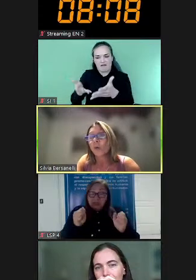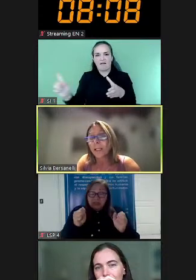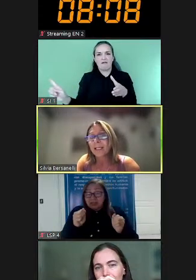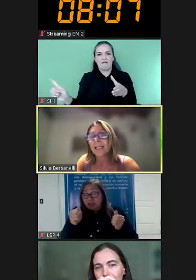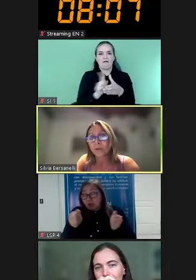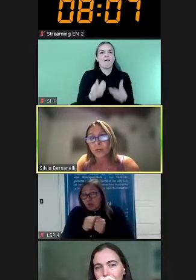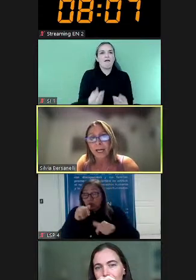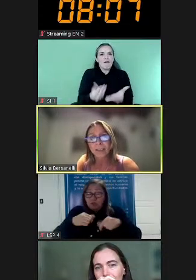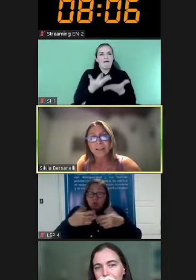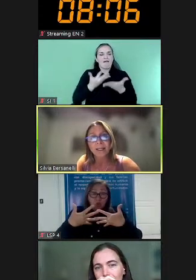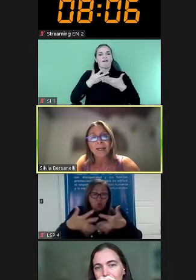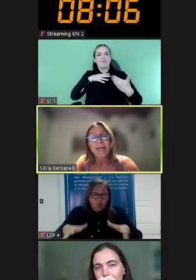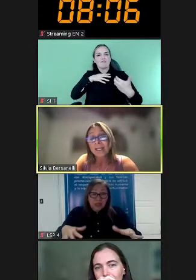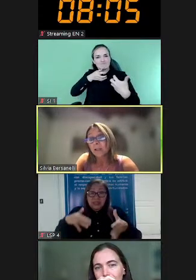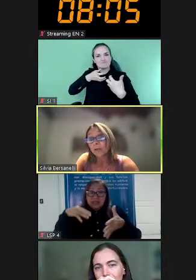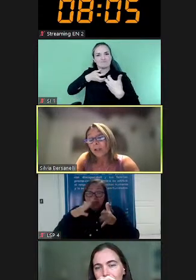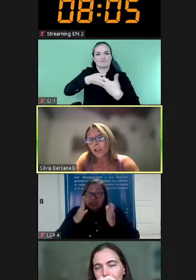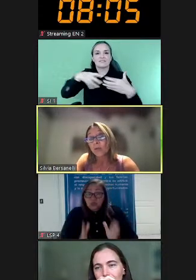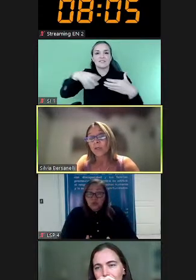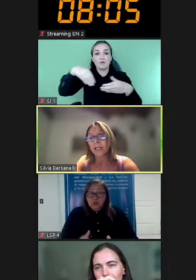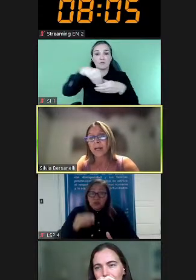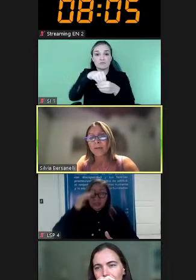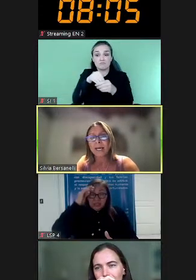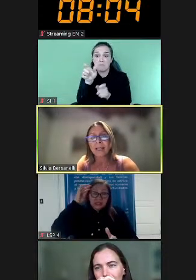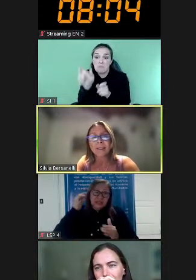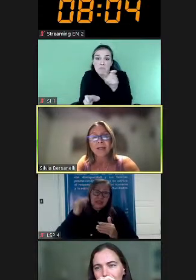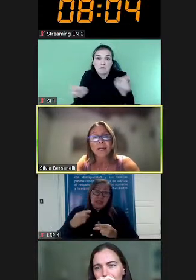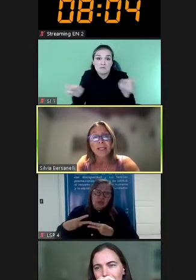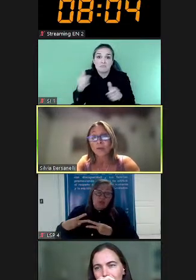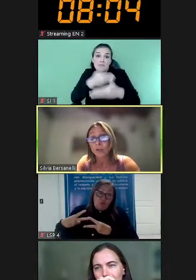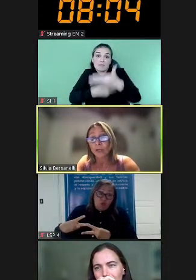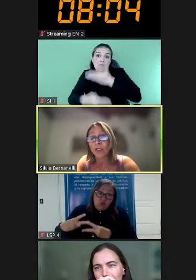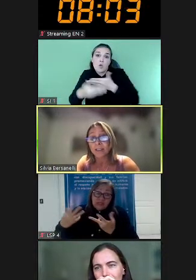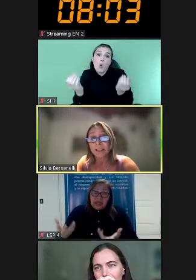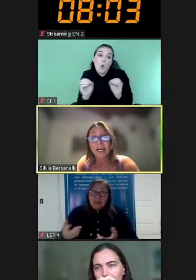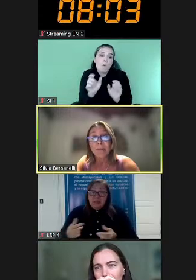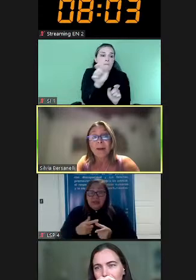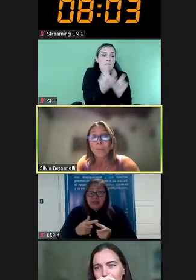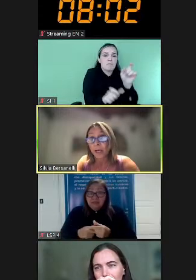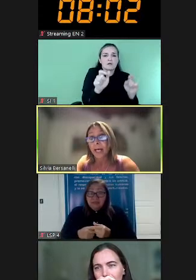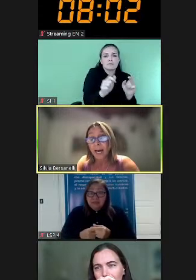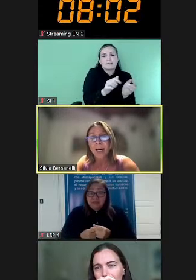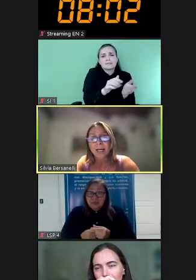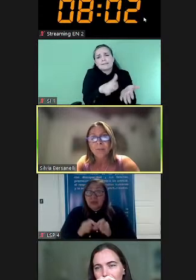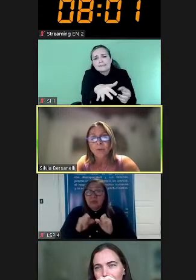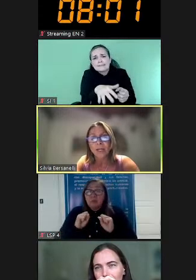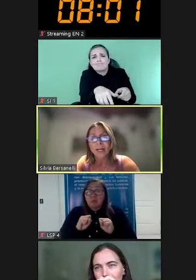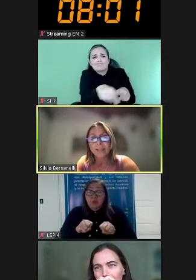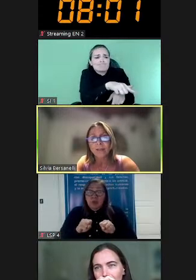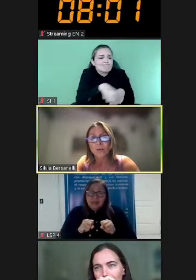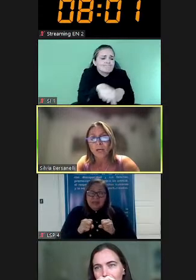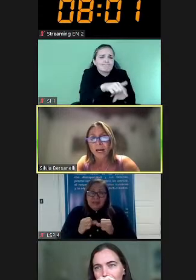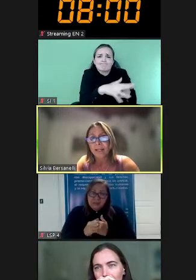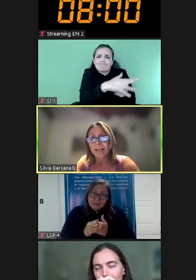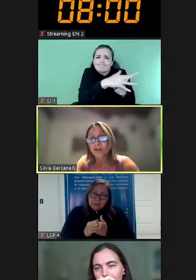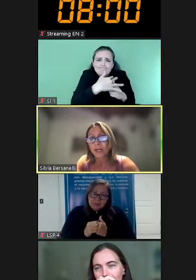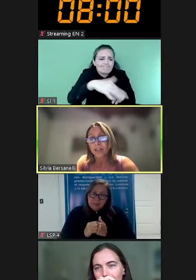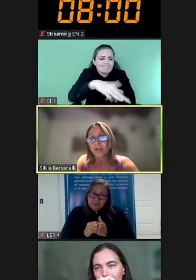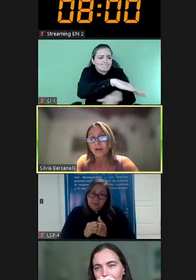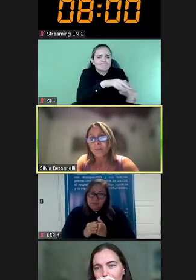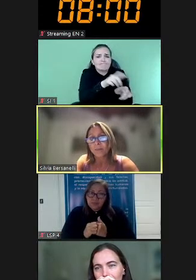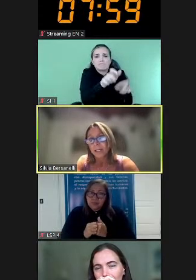structural changes for students with disabilities or any students in the world of all the stage would